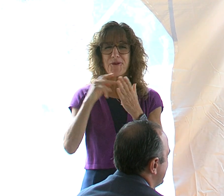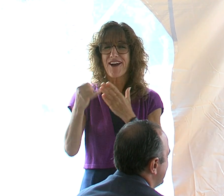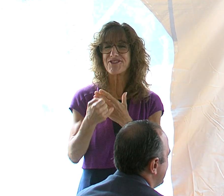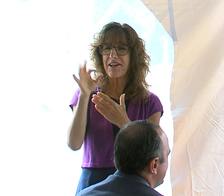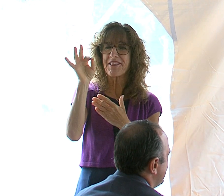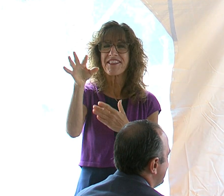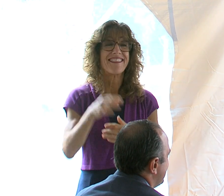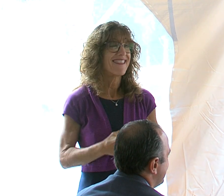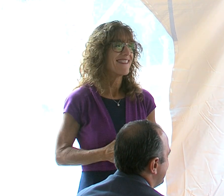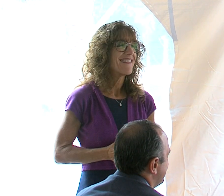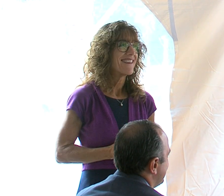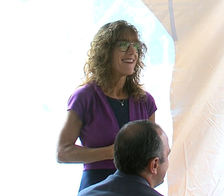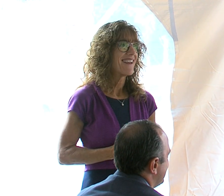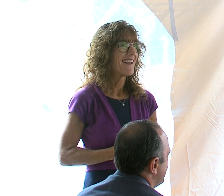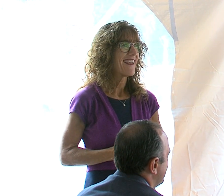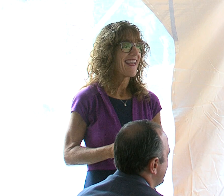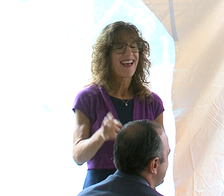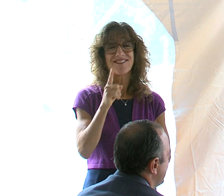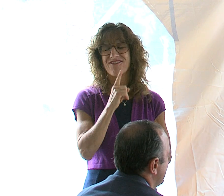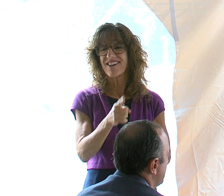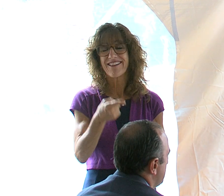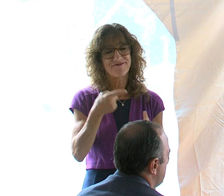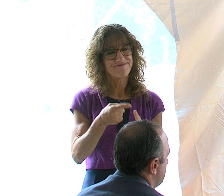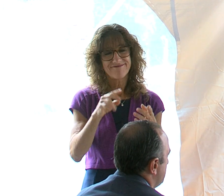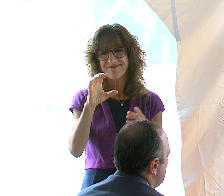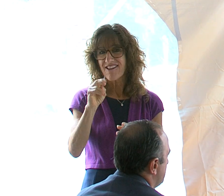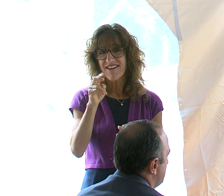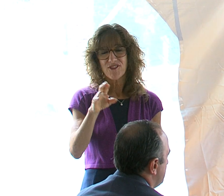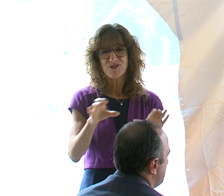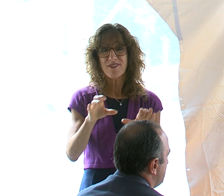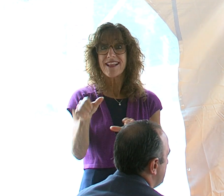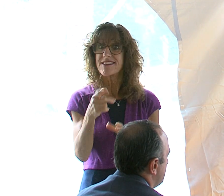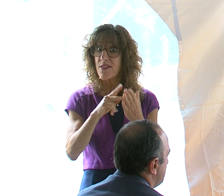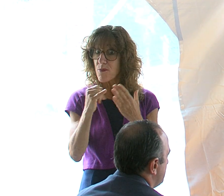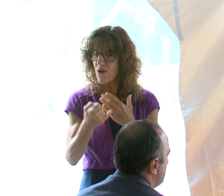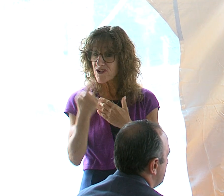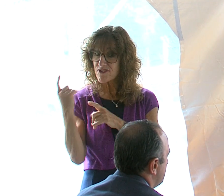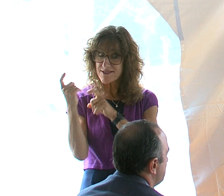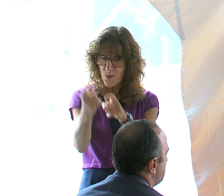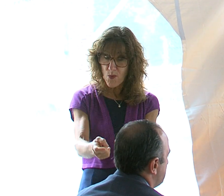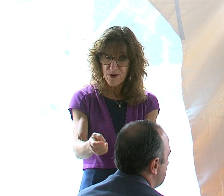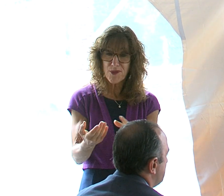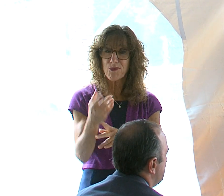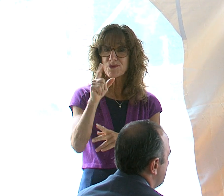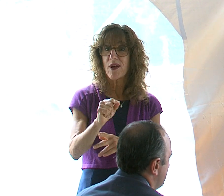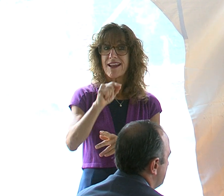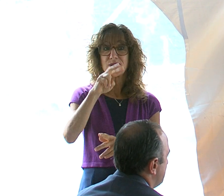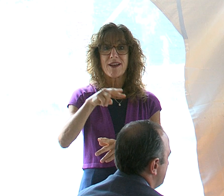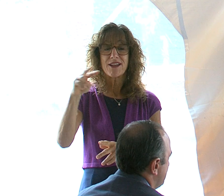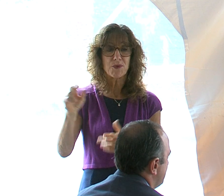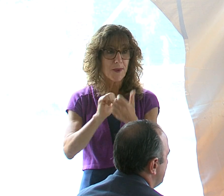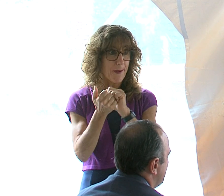really, you know, the epitome of what Conifer is doing. And that's another project they were just awarded through our 2022 competitive